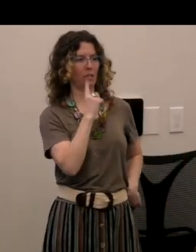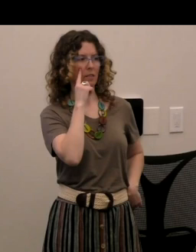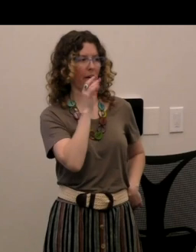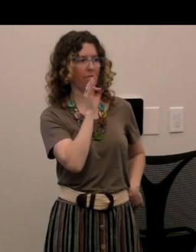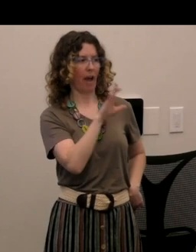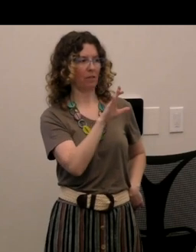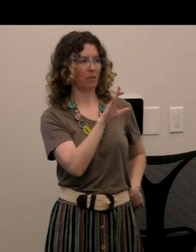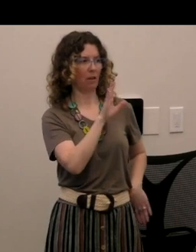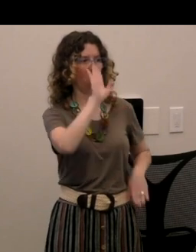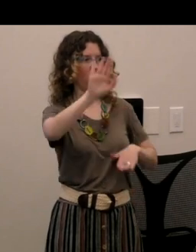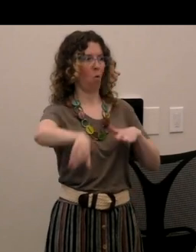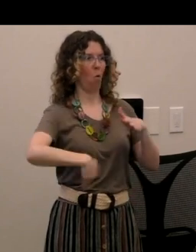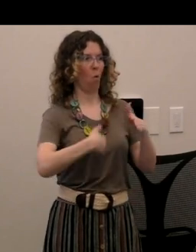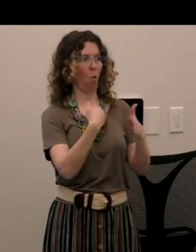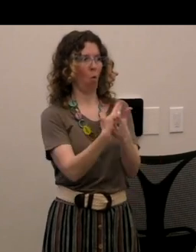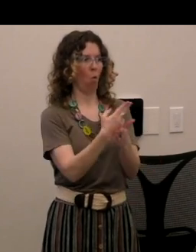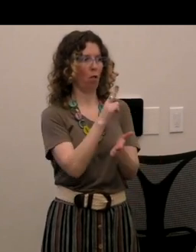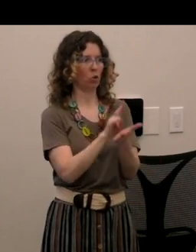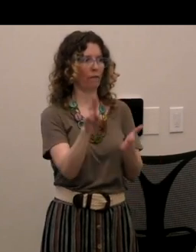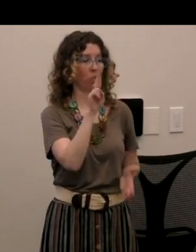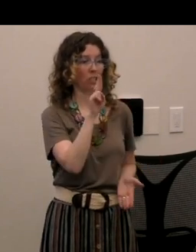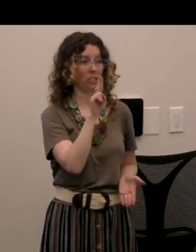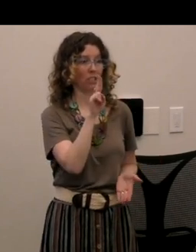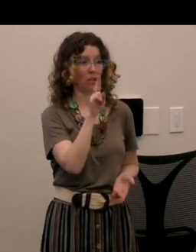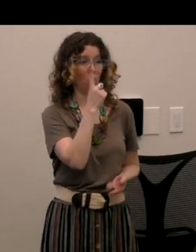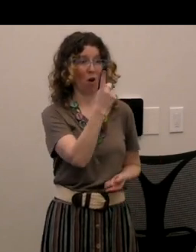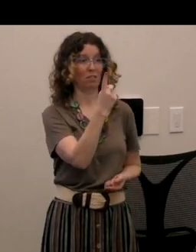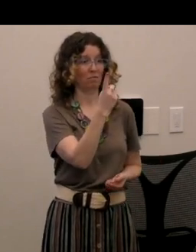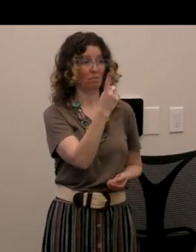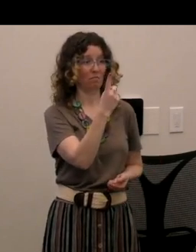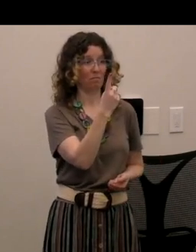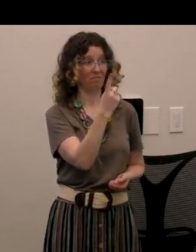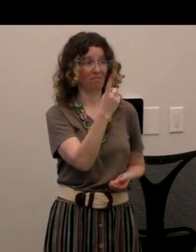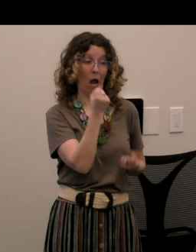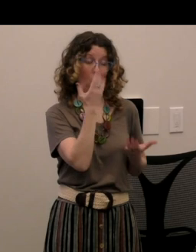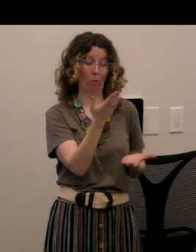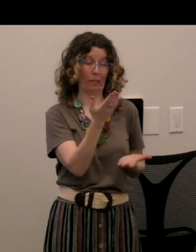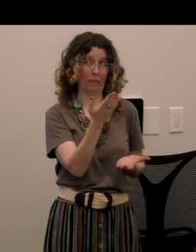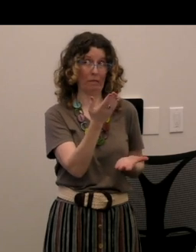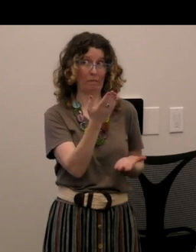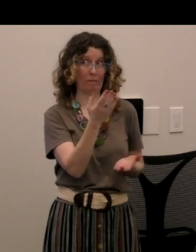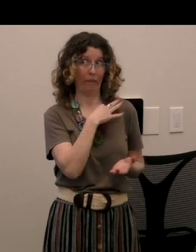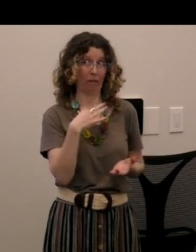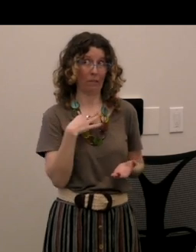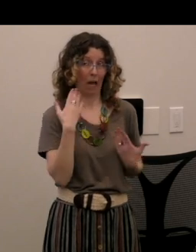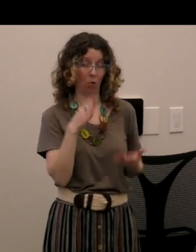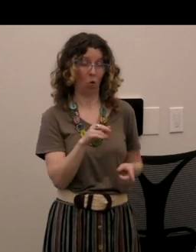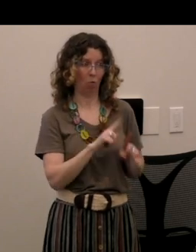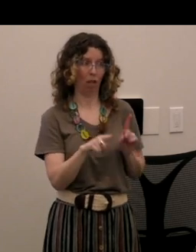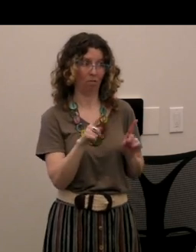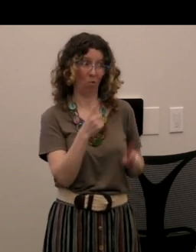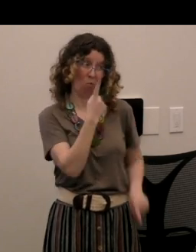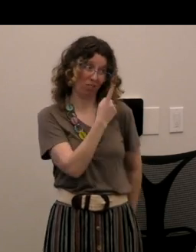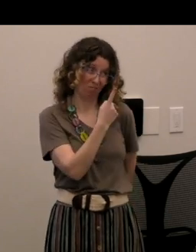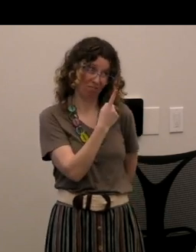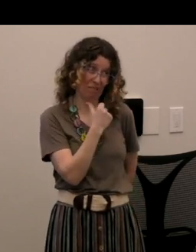of one deaf faculty member at the whole campus, the whole university, just one. Yeah, out of how